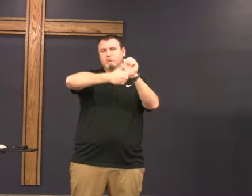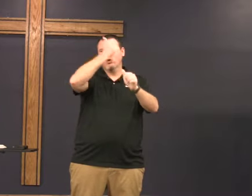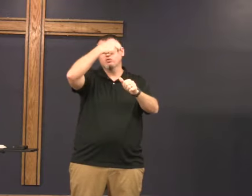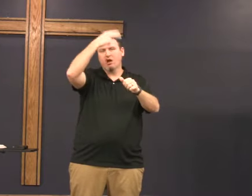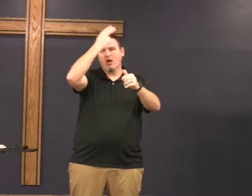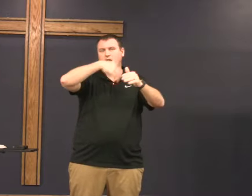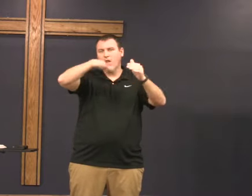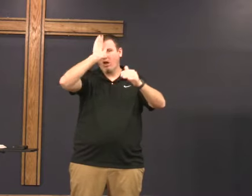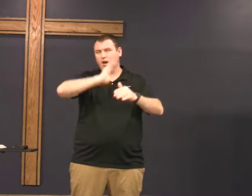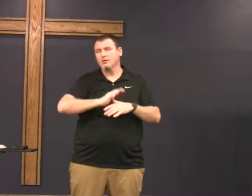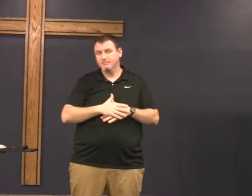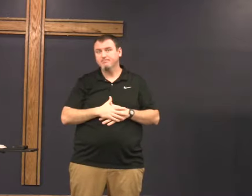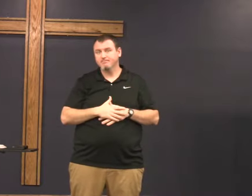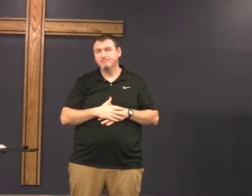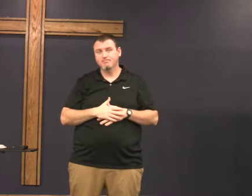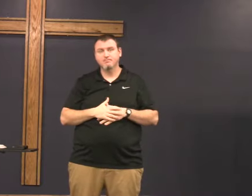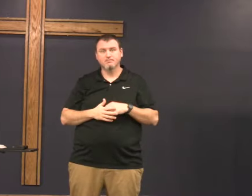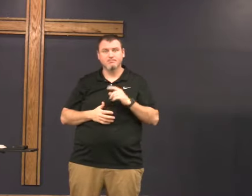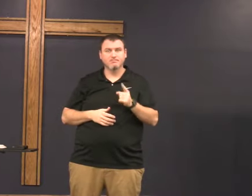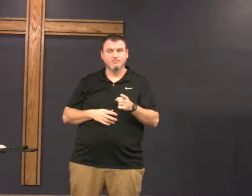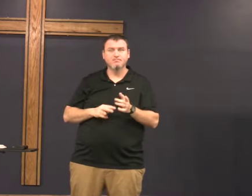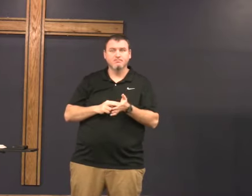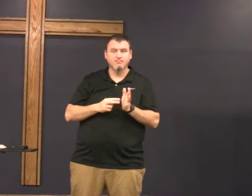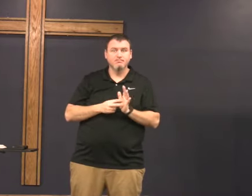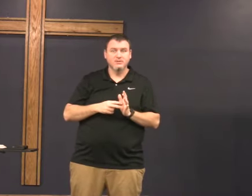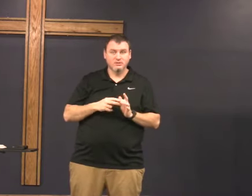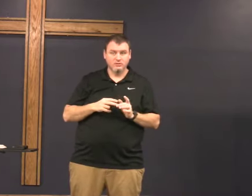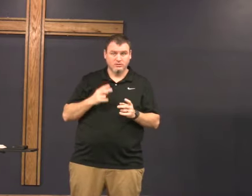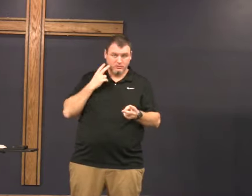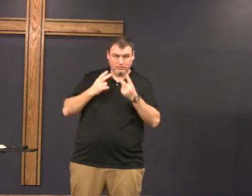in the way. You need to honor the Most High God.